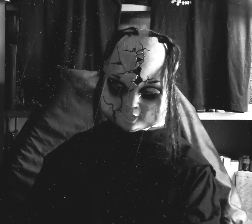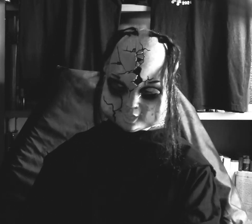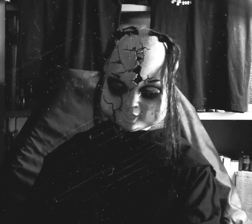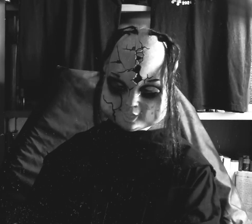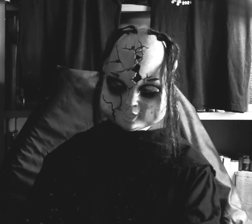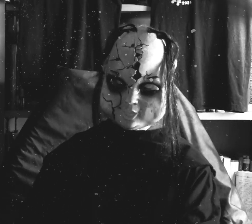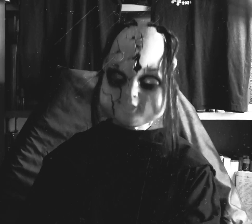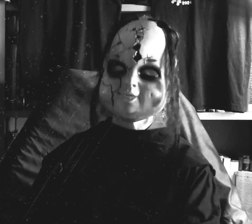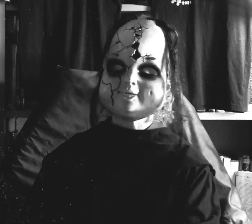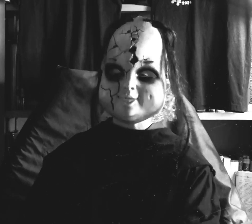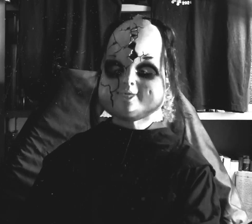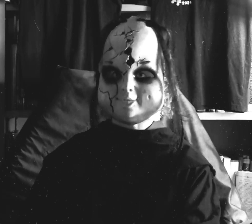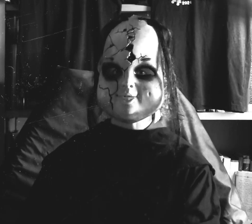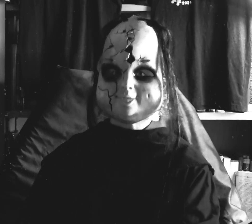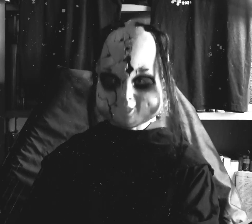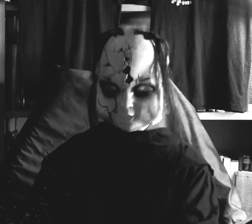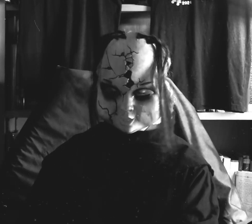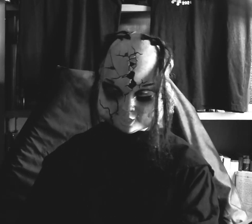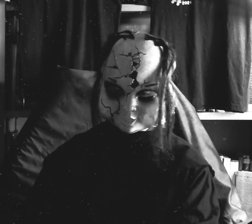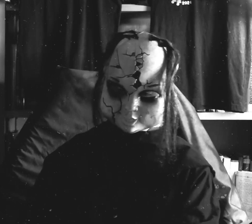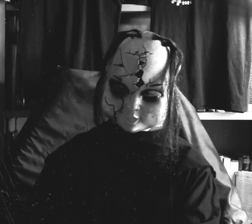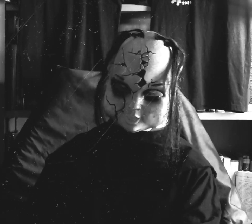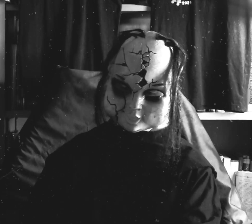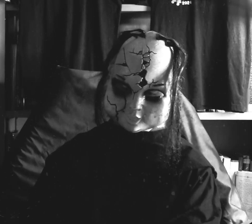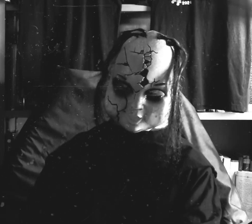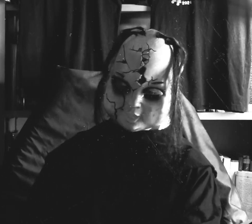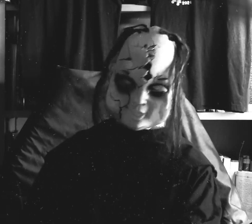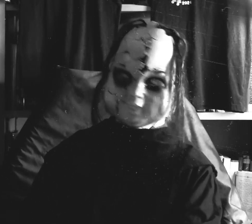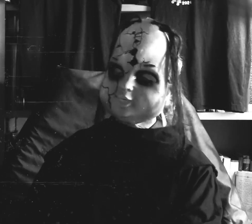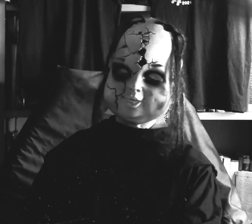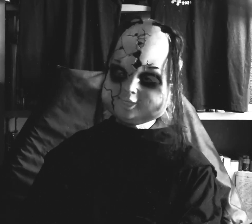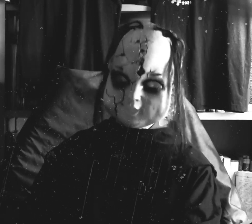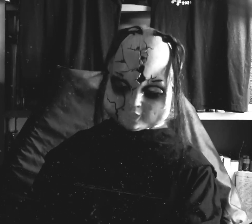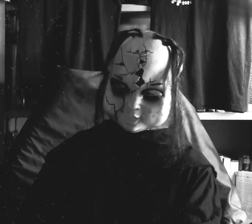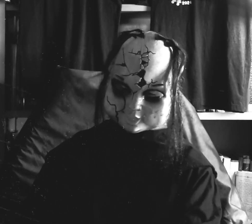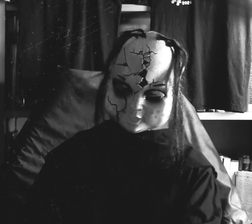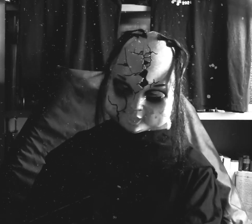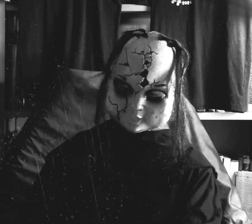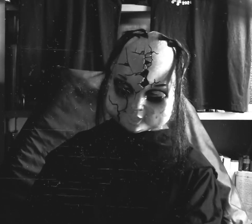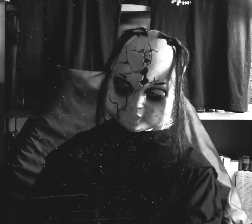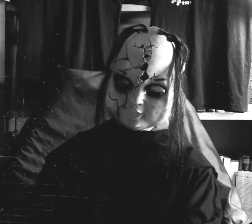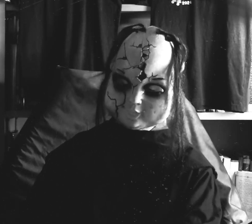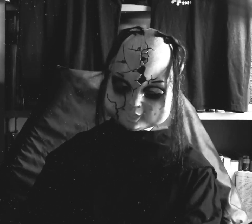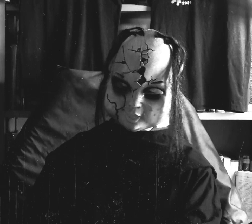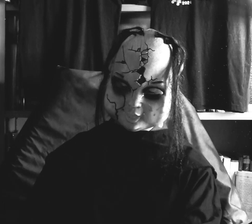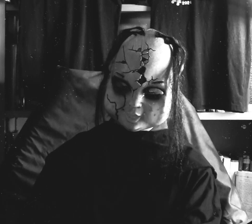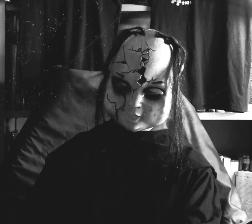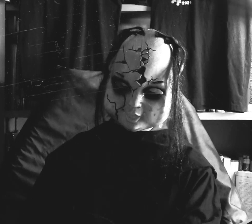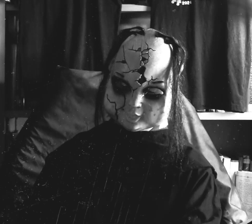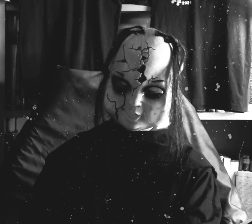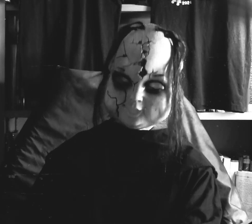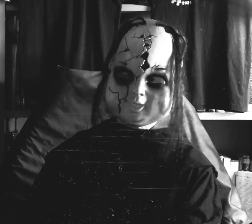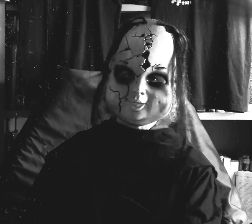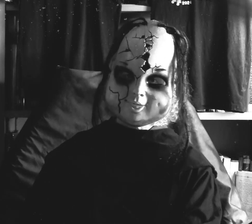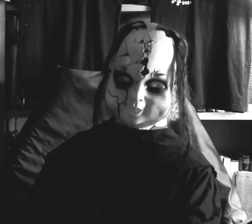story, but the best known story. Anywhere you go in Texas or Arizona, New